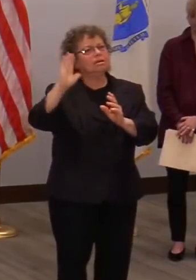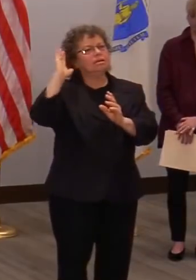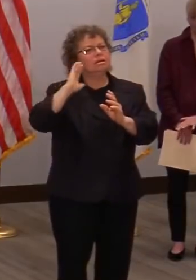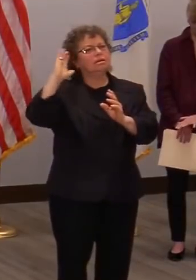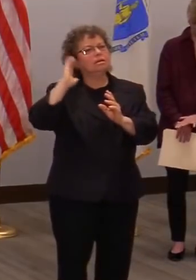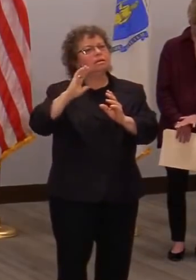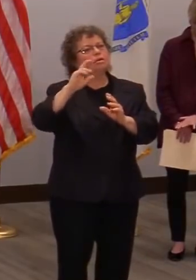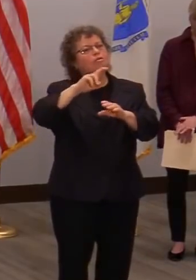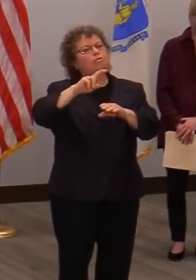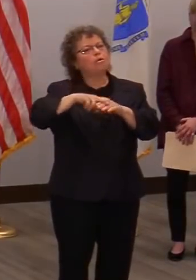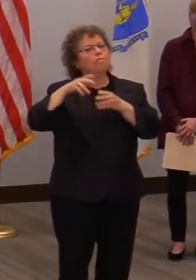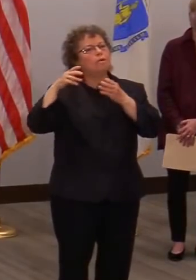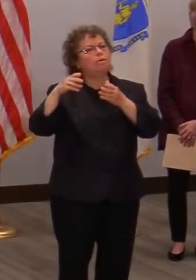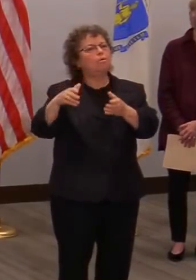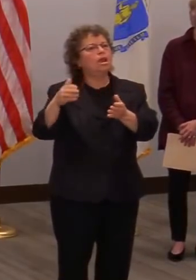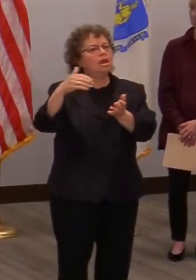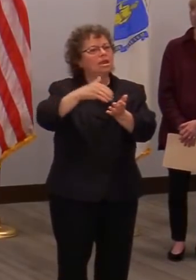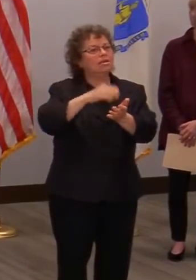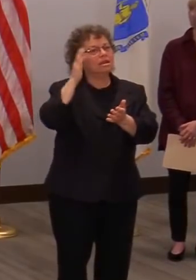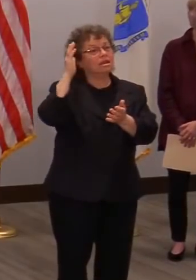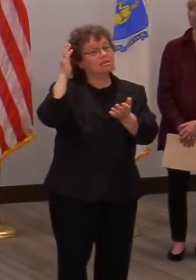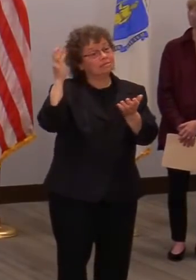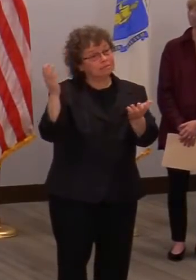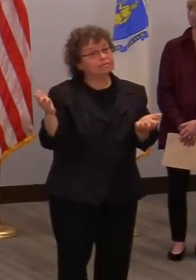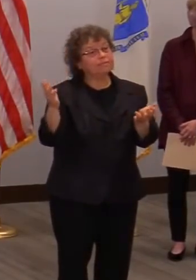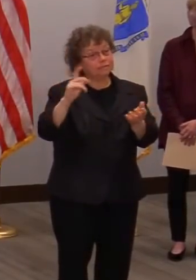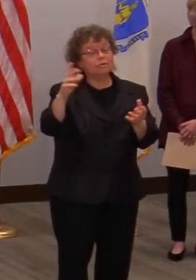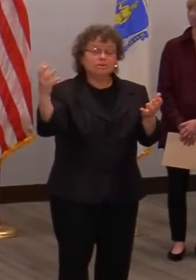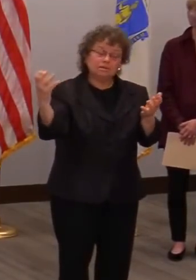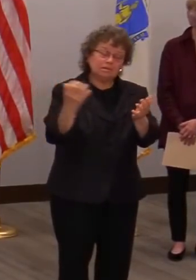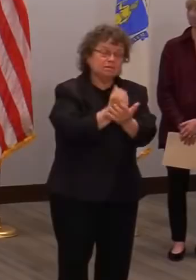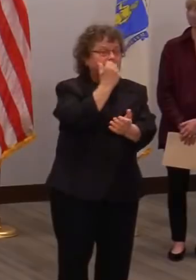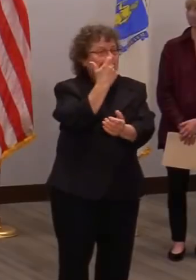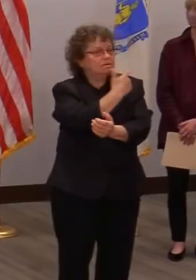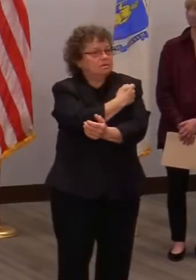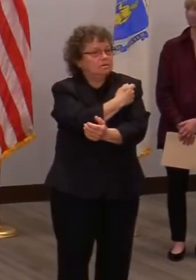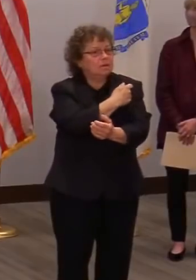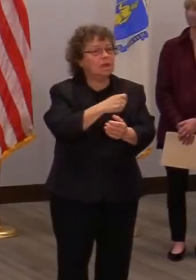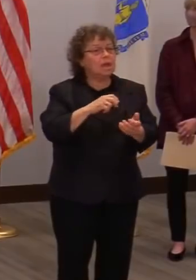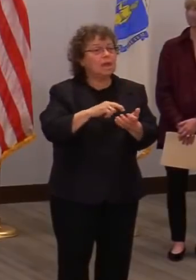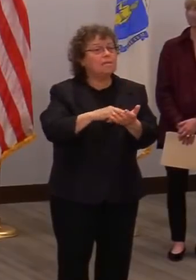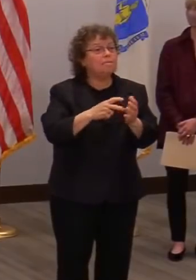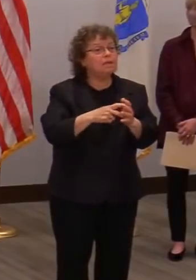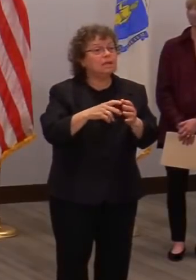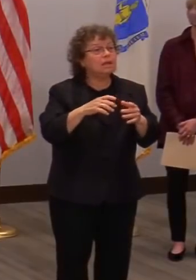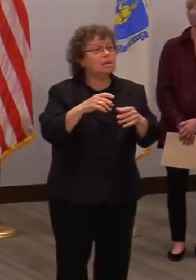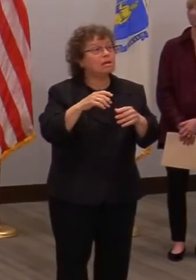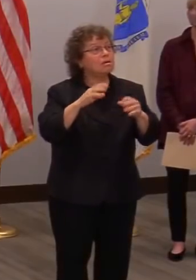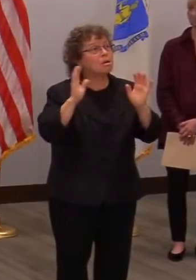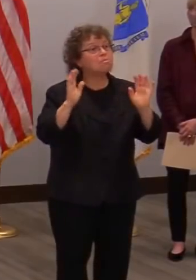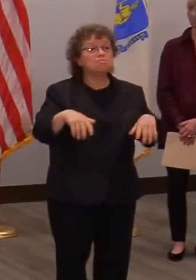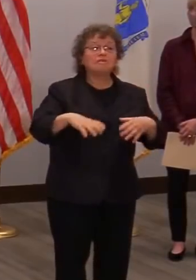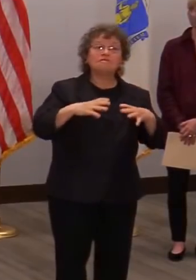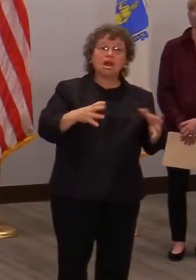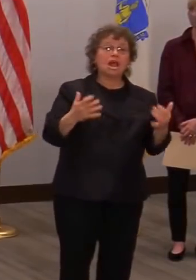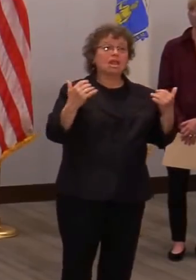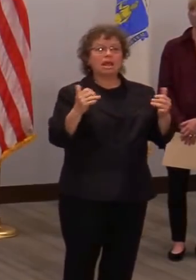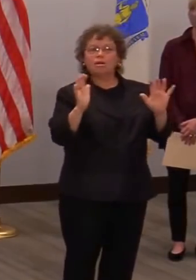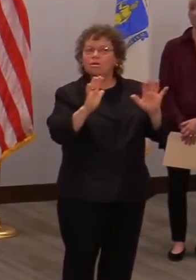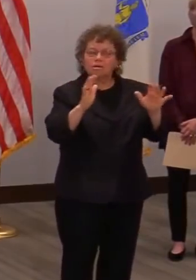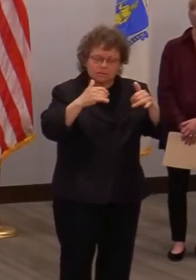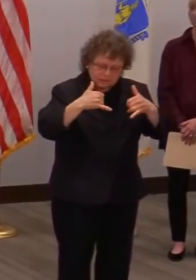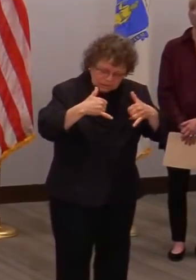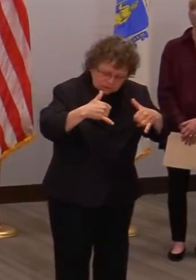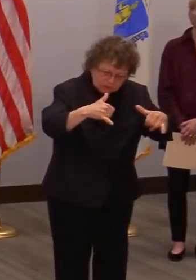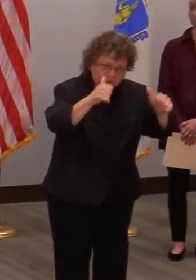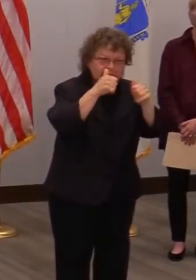take advantage of this opportunity when we have it. Doesn't mean we should let down our guard. Everybody still needs to pay attention